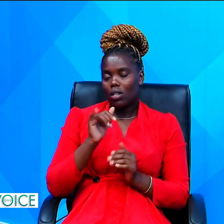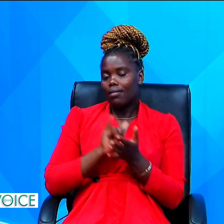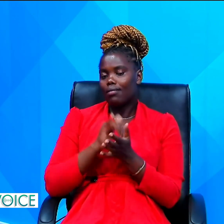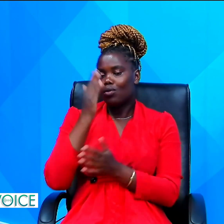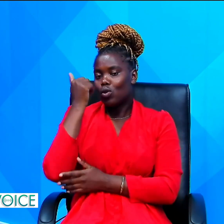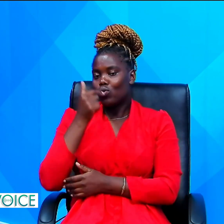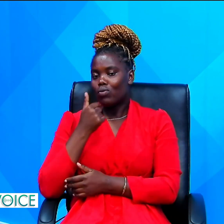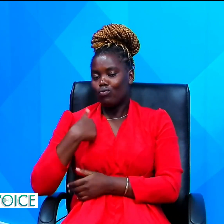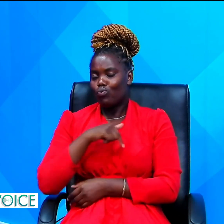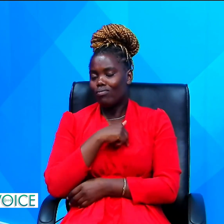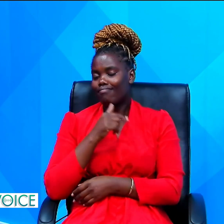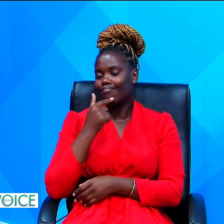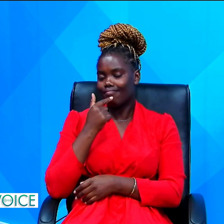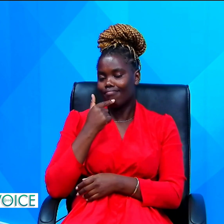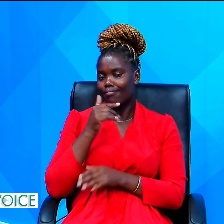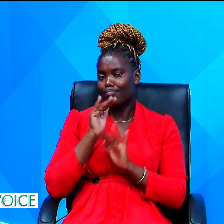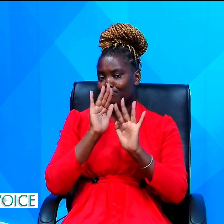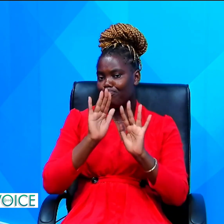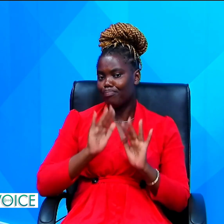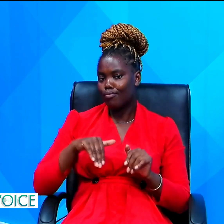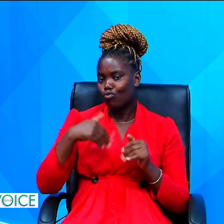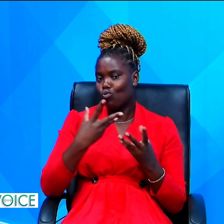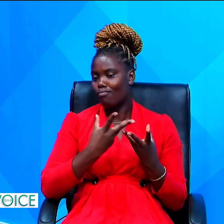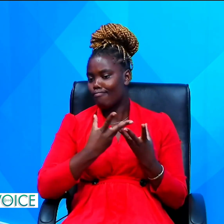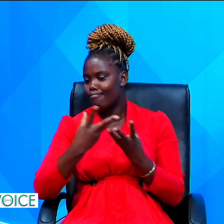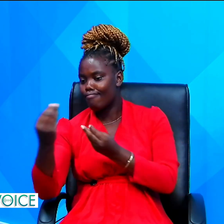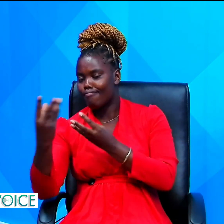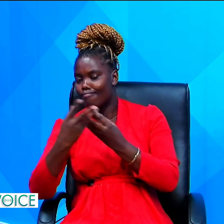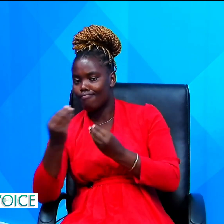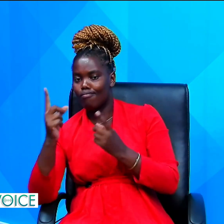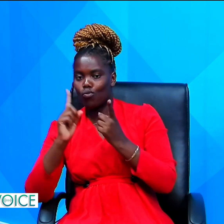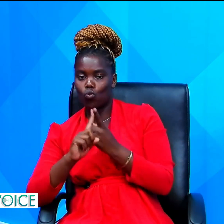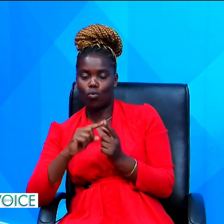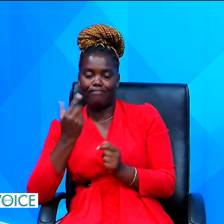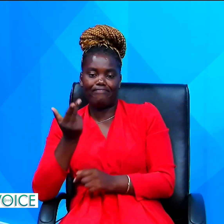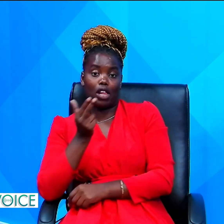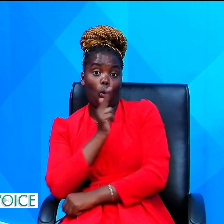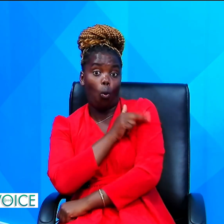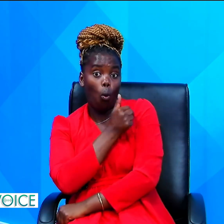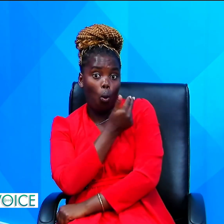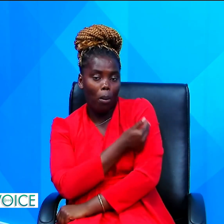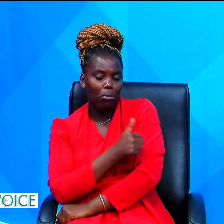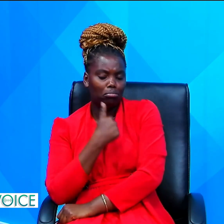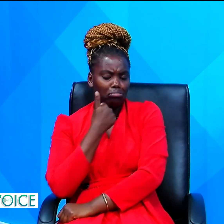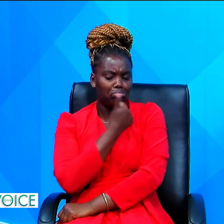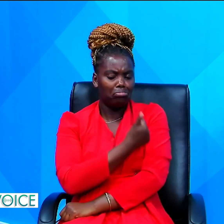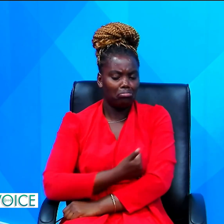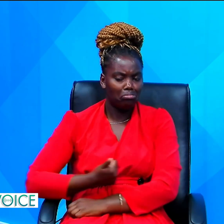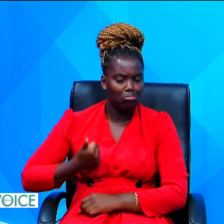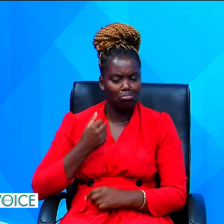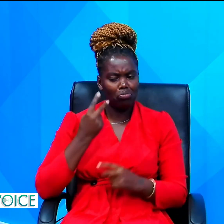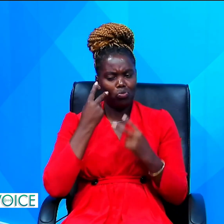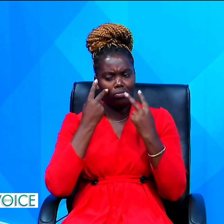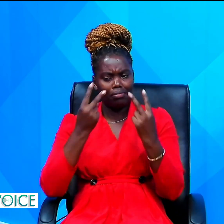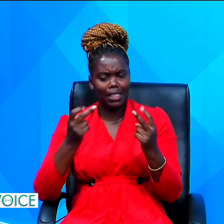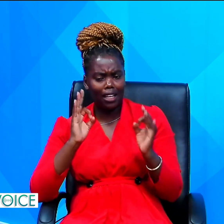and you can be treated and it can save your life. So go to the hospital, get tested, get